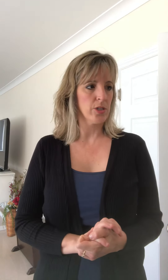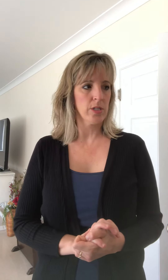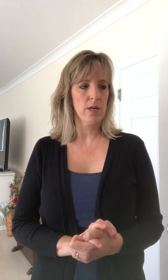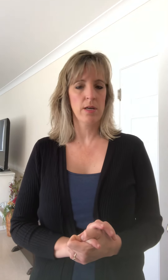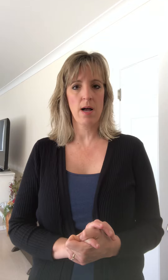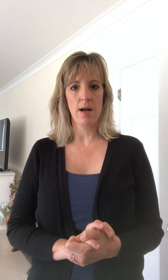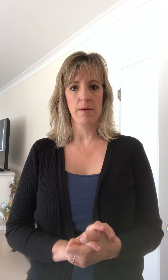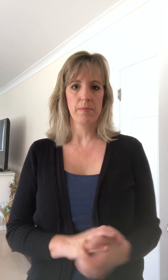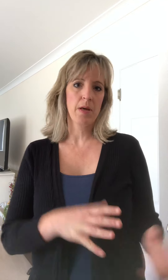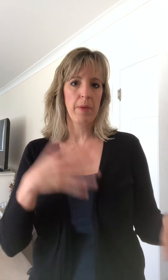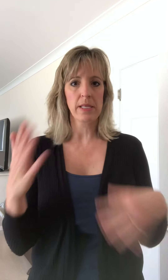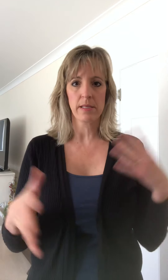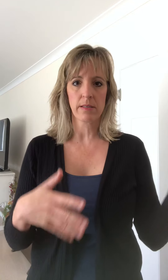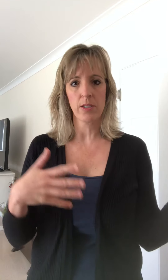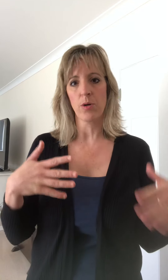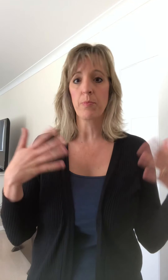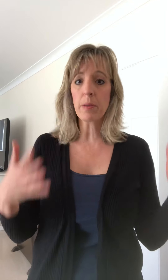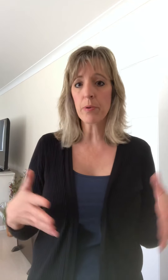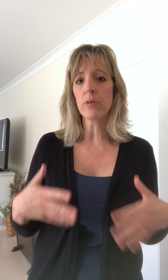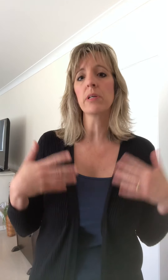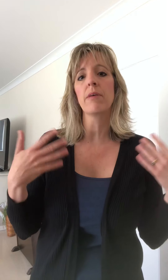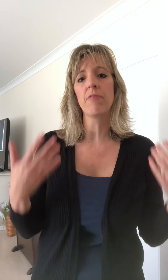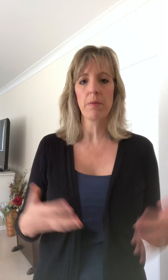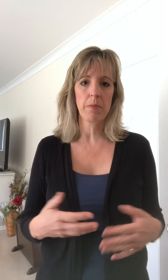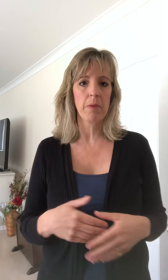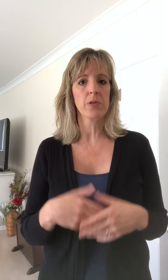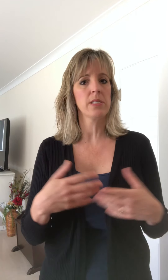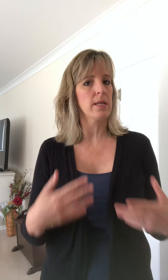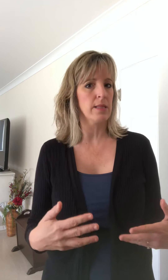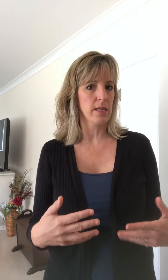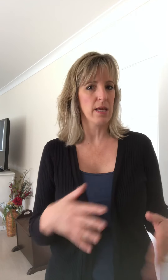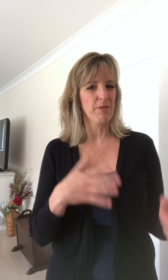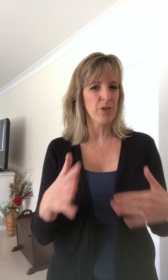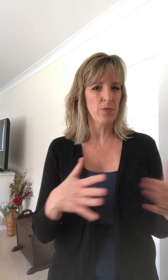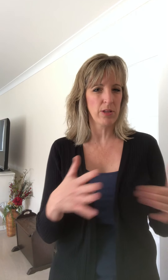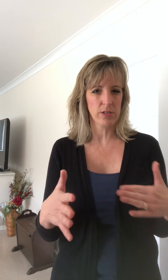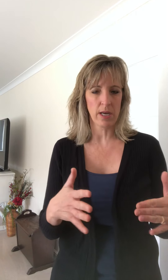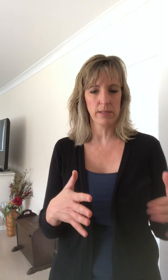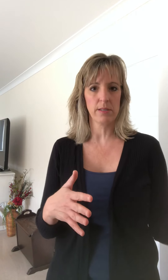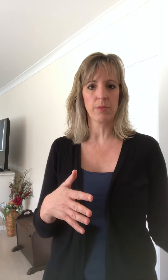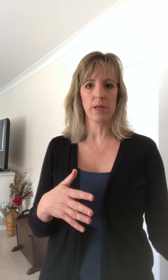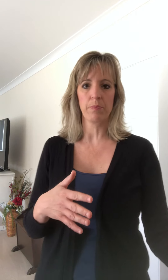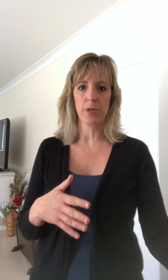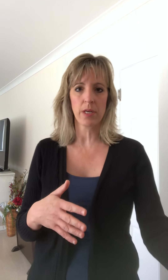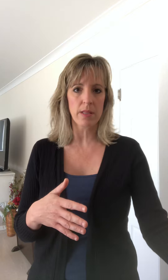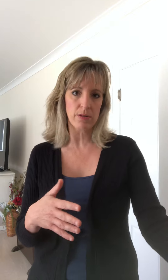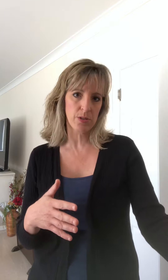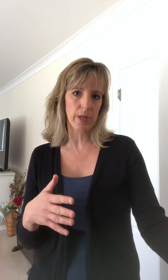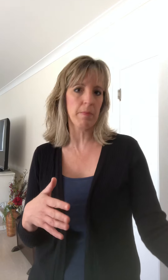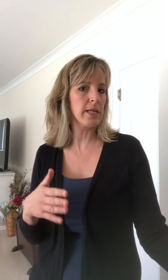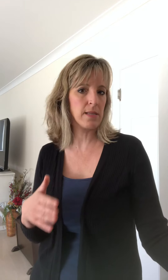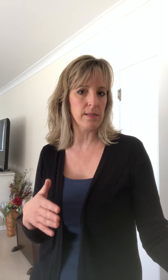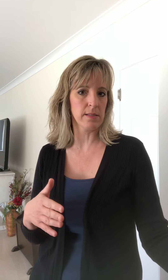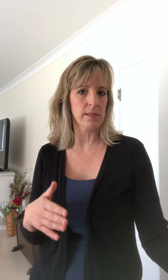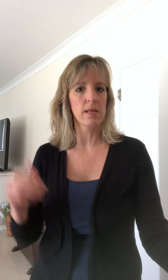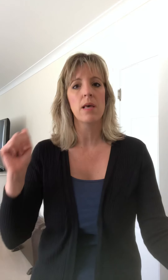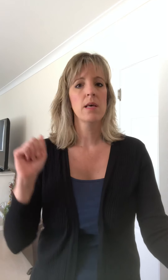learn basic, people and family members and a few other signs that we can put in there so we can make sentences.